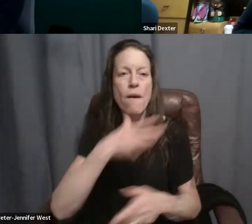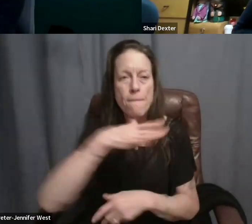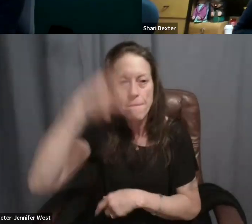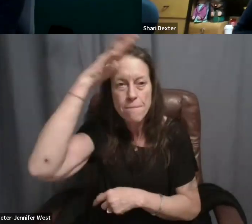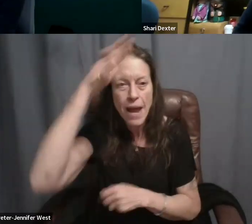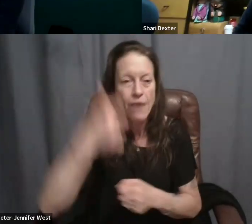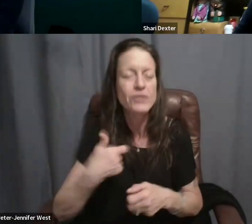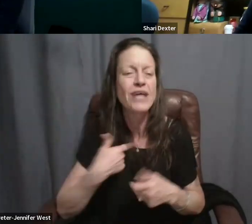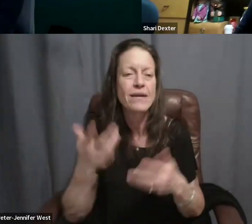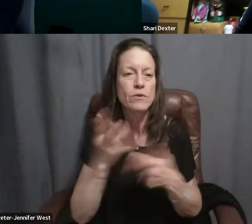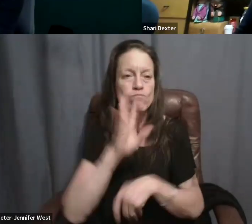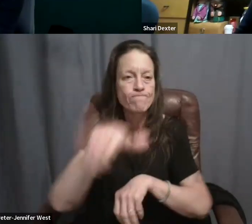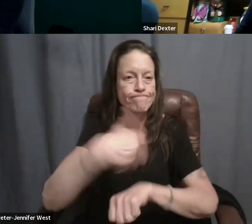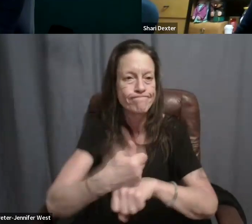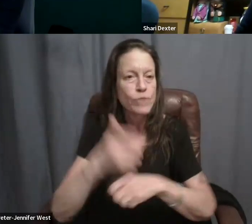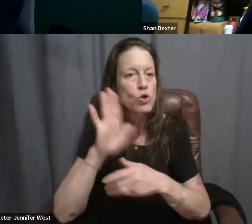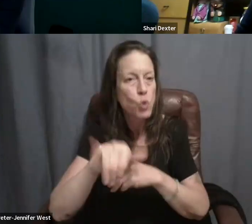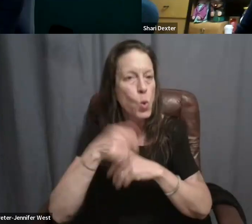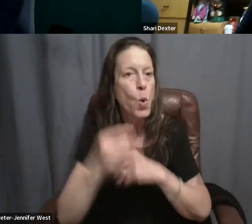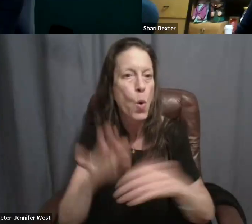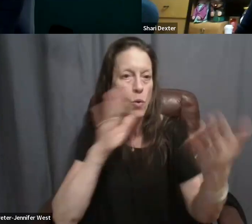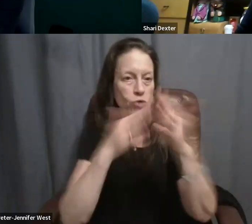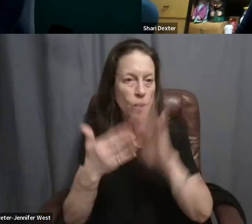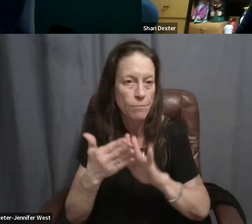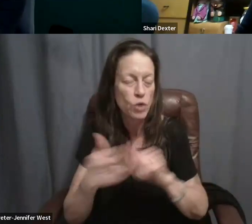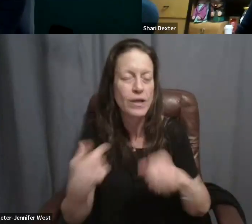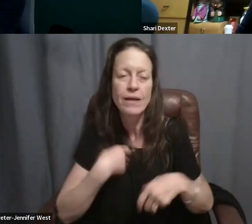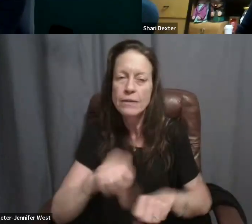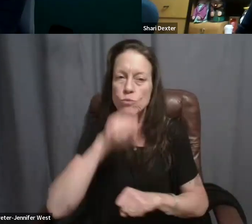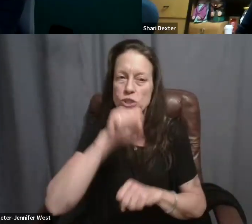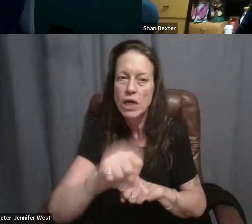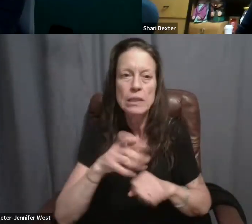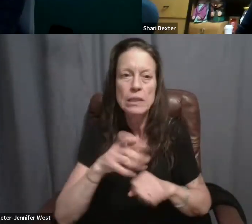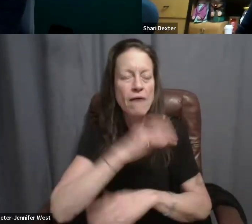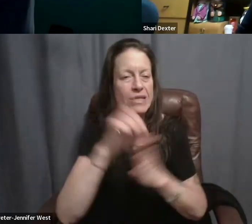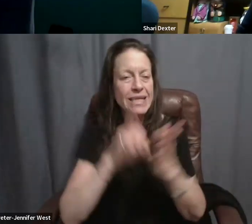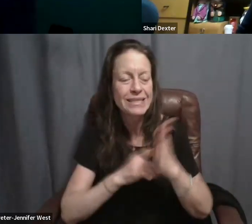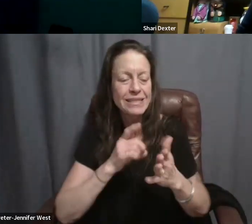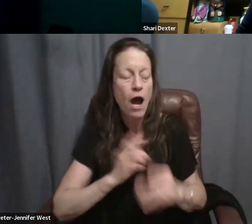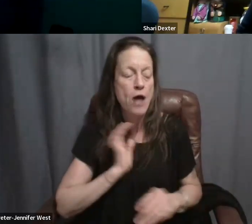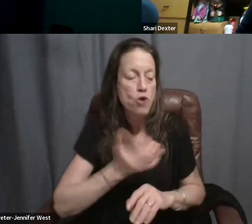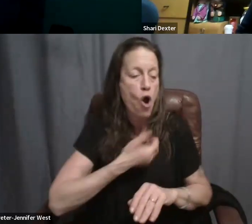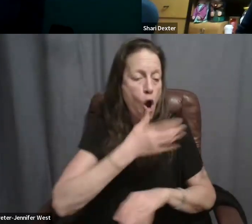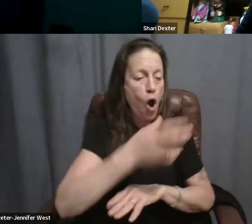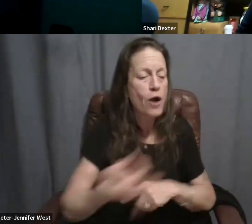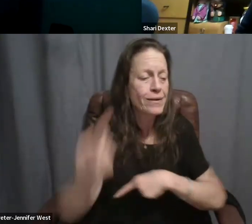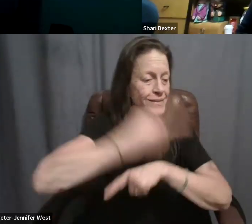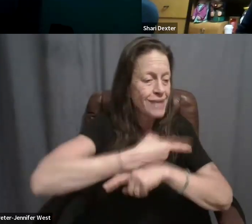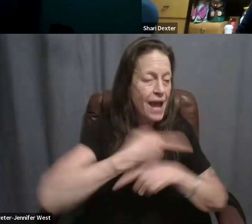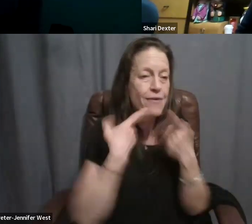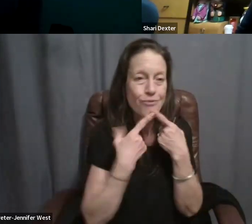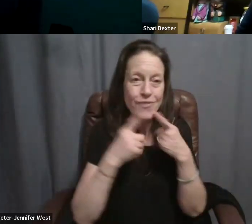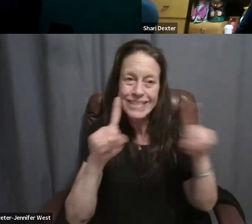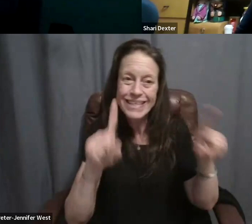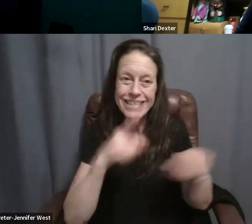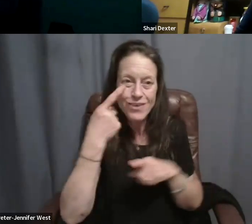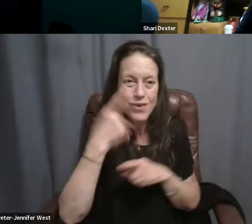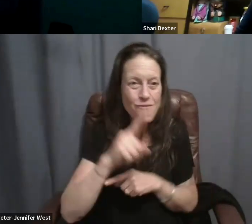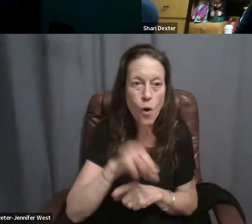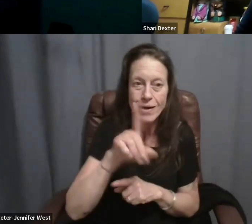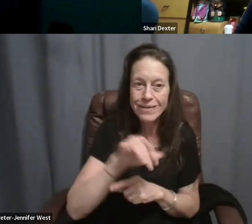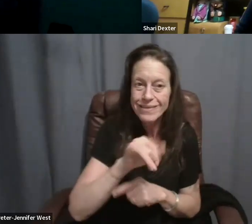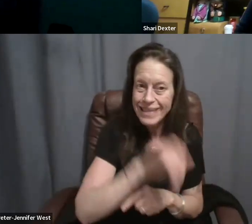community. What we love about self-direction is really just being able to design the day that works for Timmy. Timmy's not a